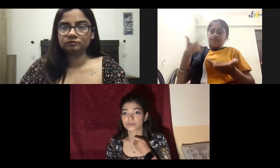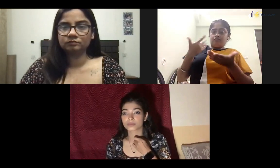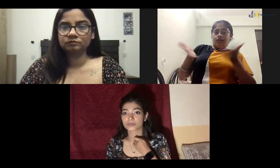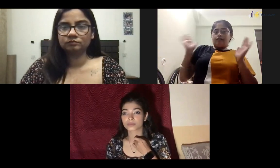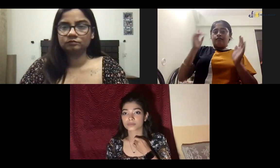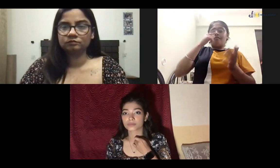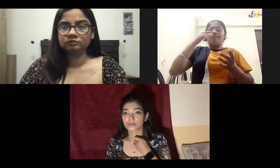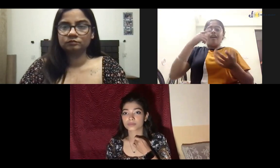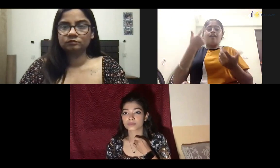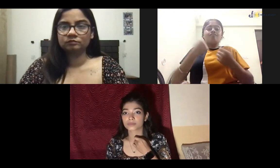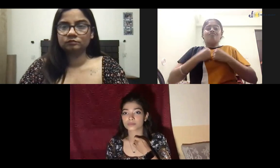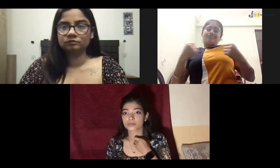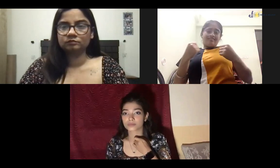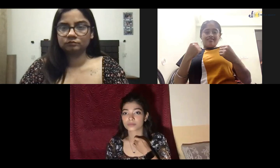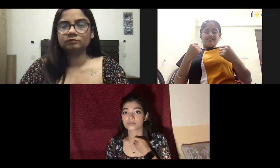that?